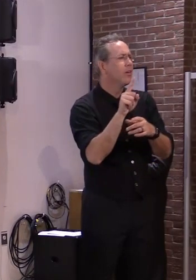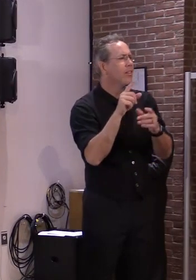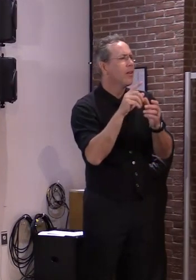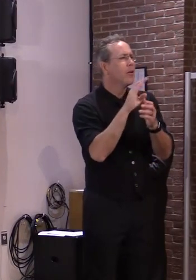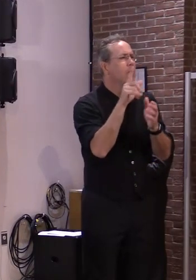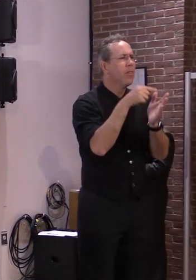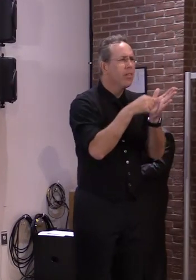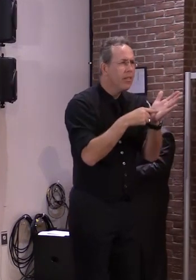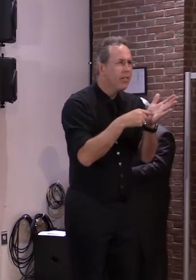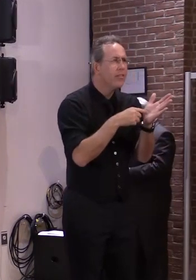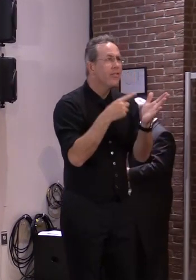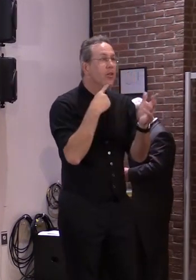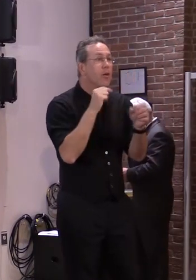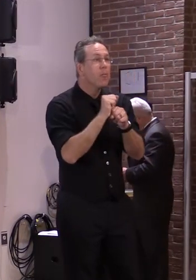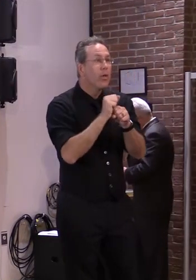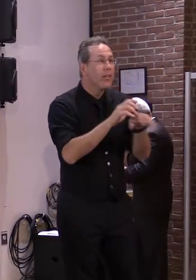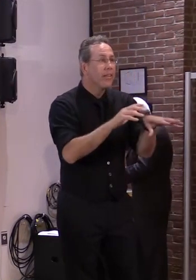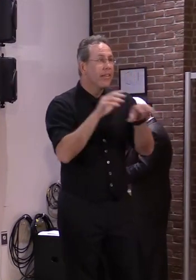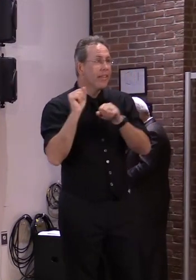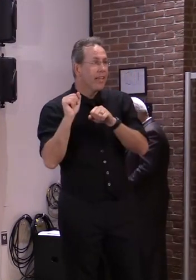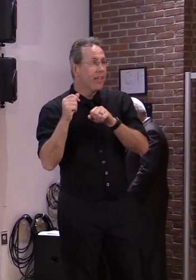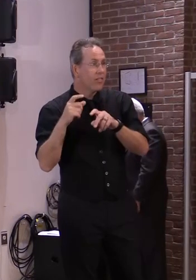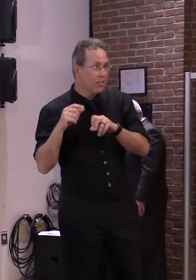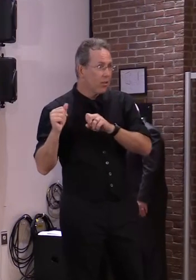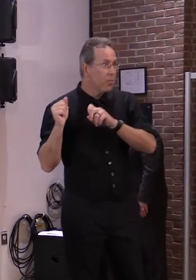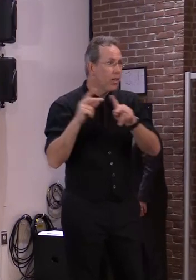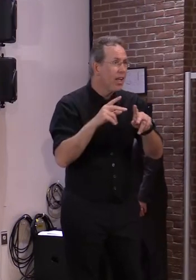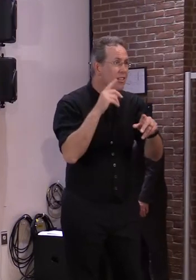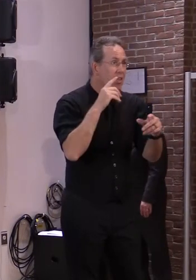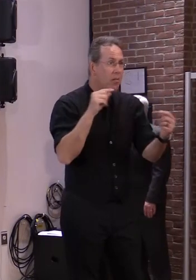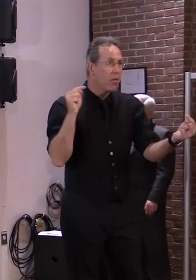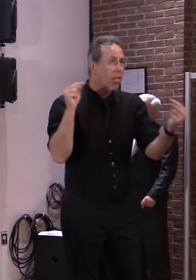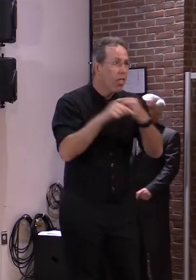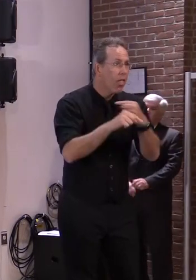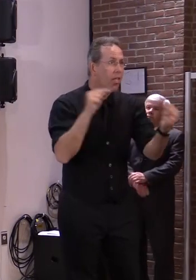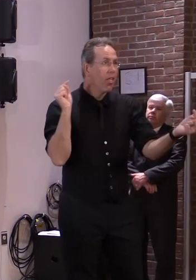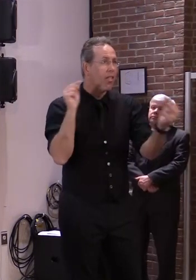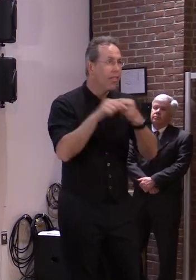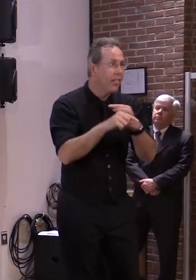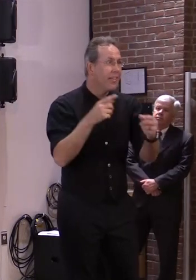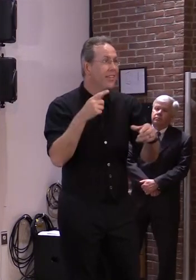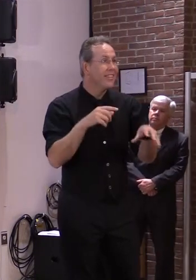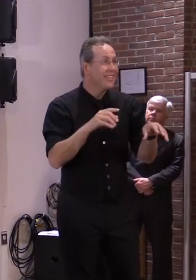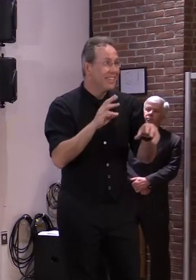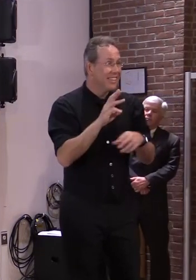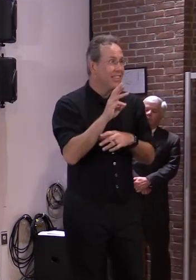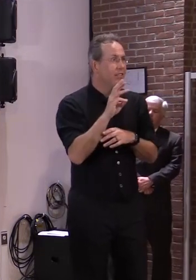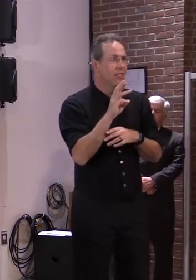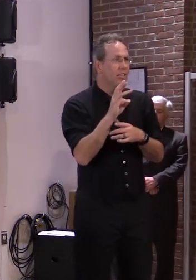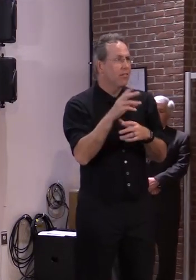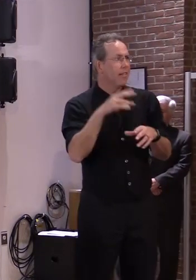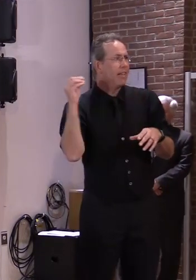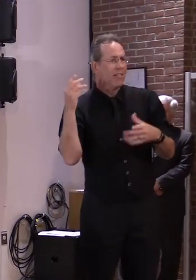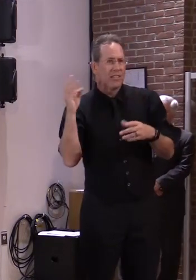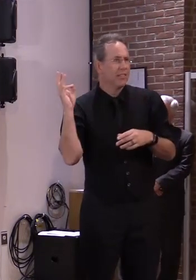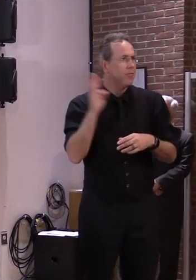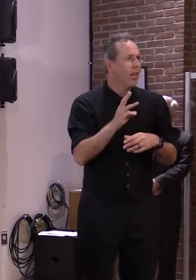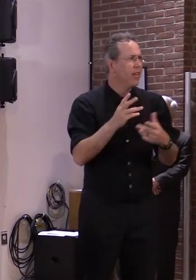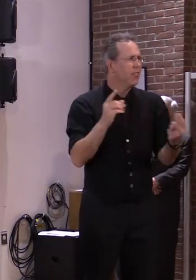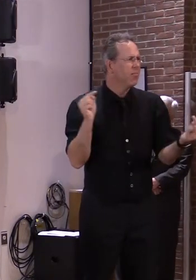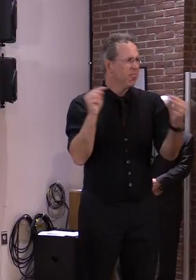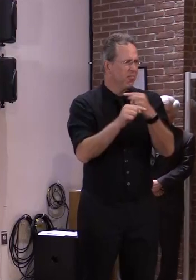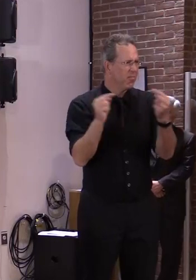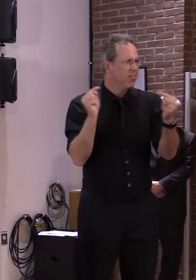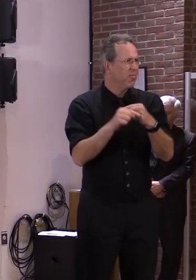out of the workforce every single day, six workers. So think about that. I mean, that's a